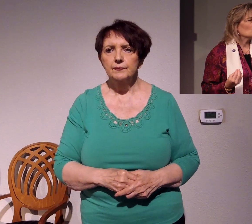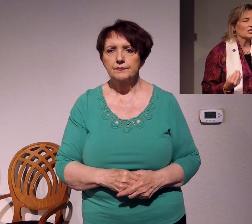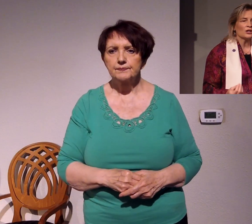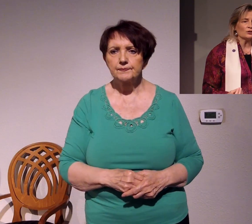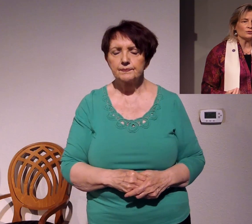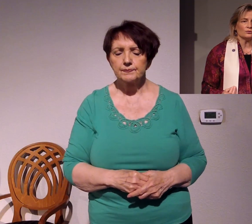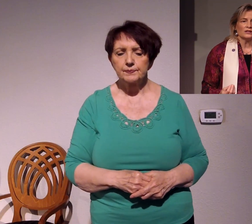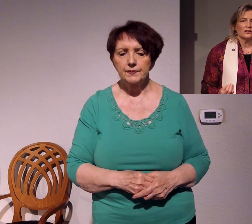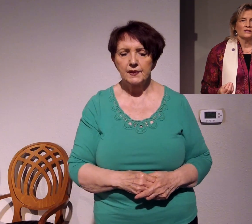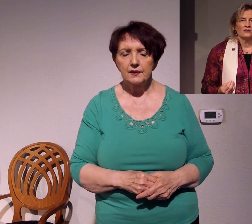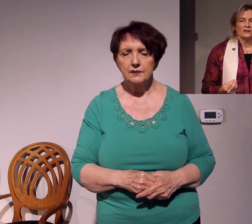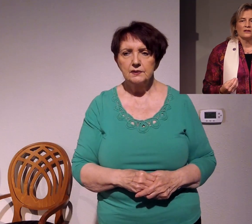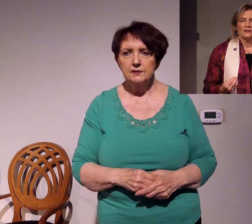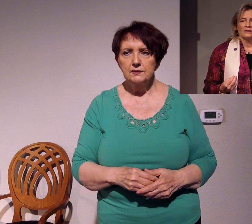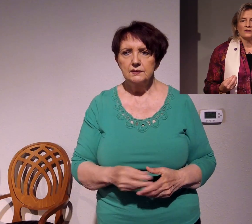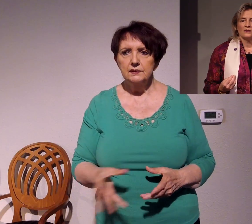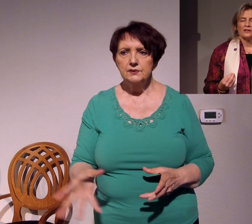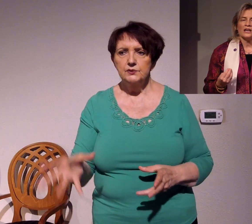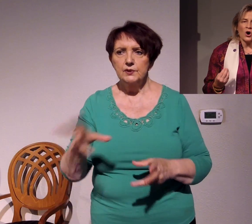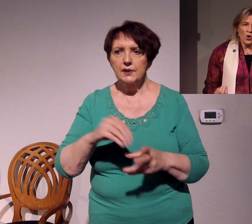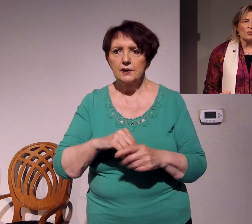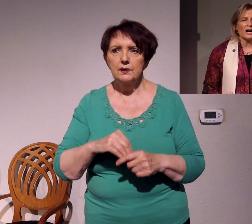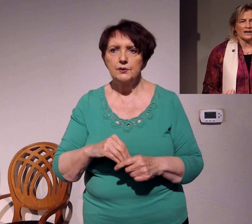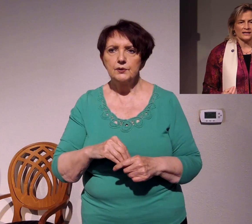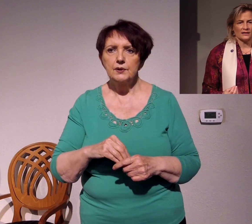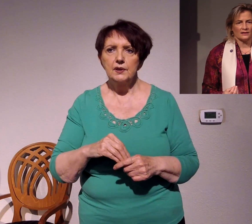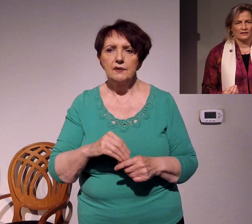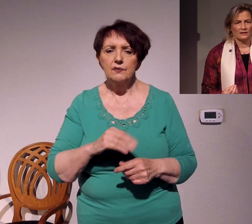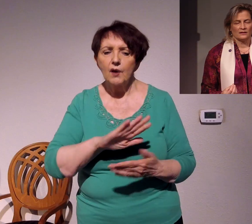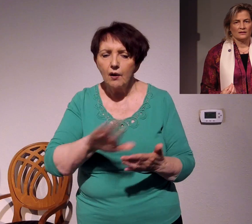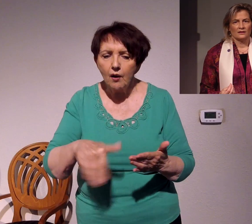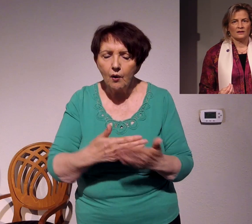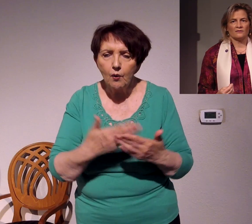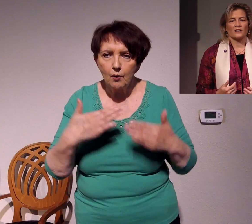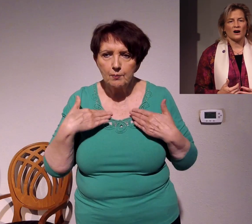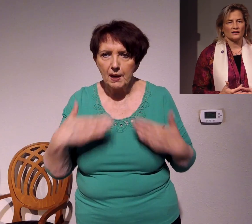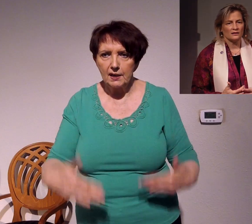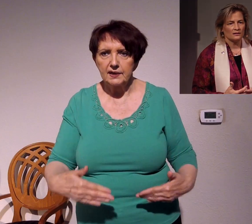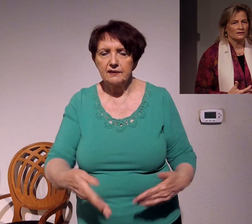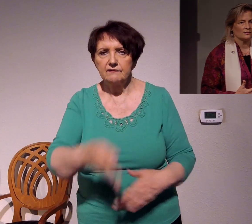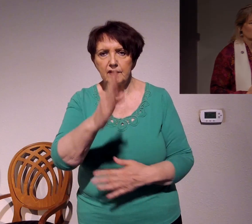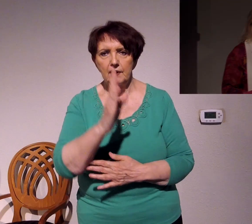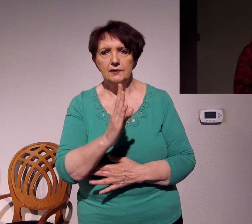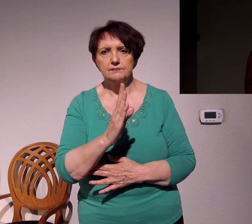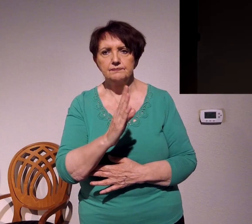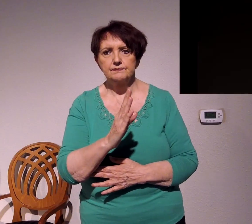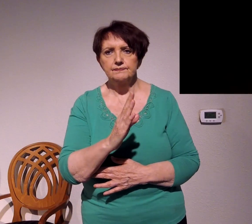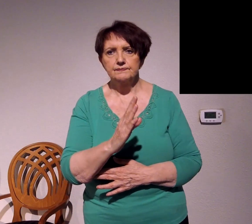to include the whole body of God.